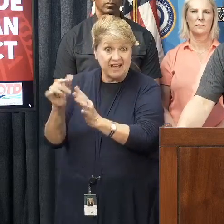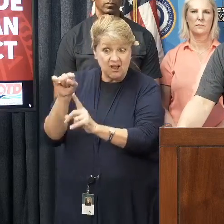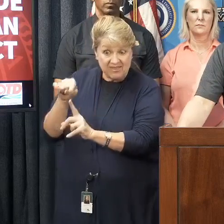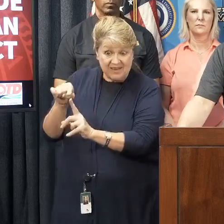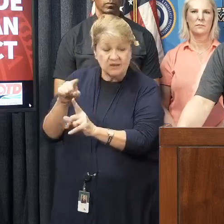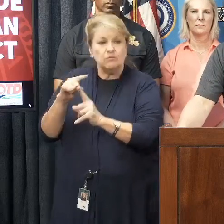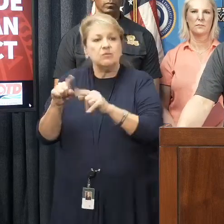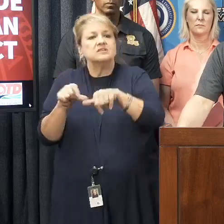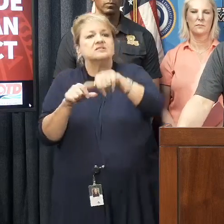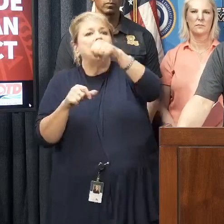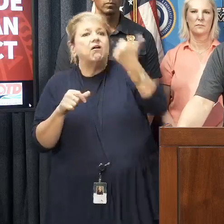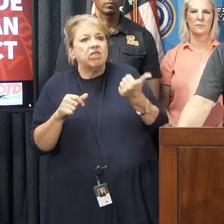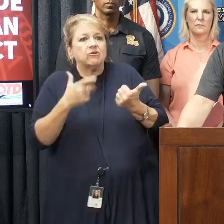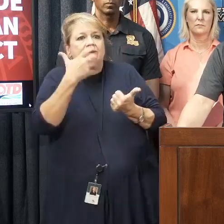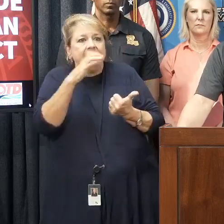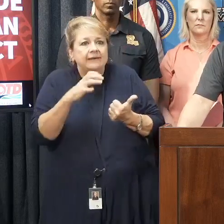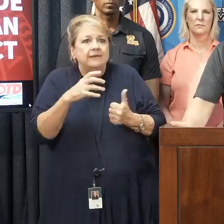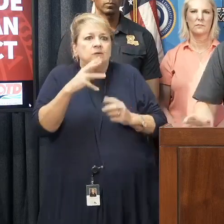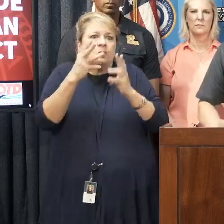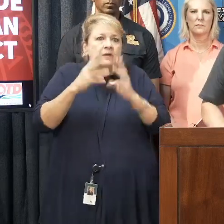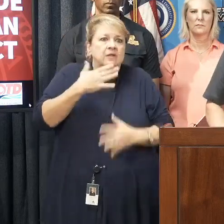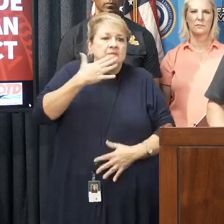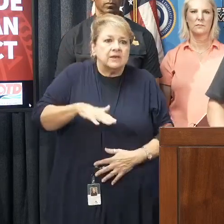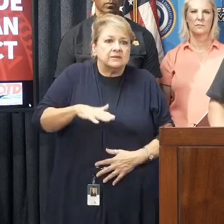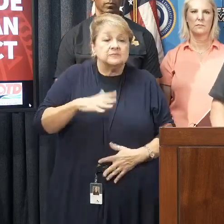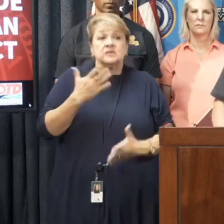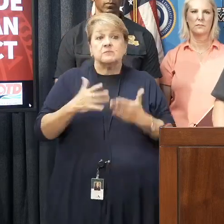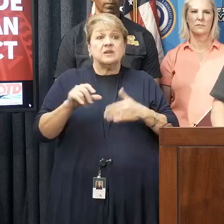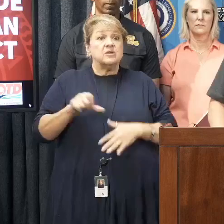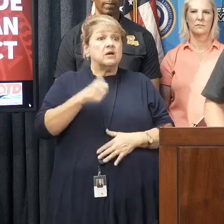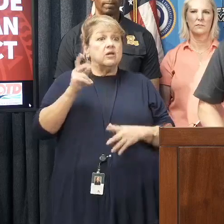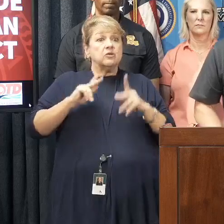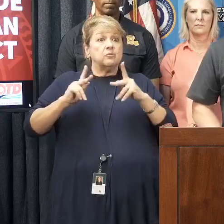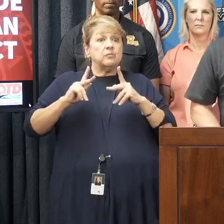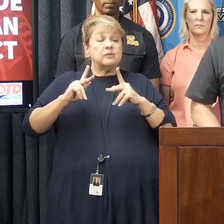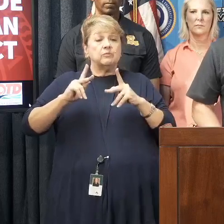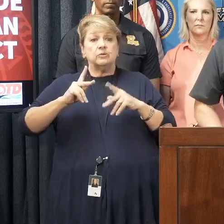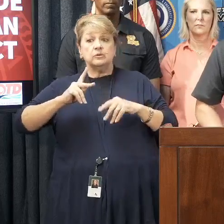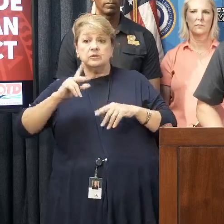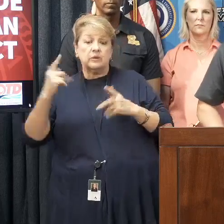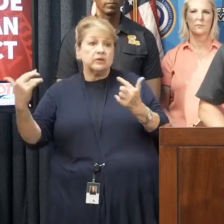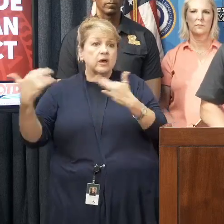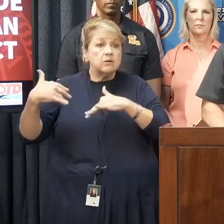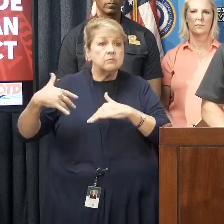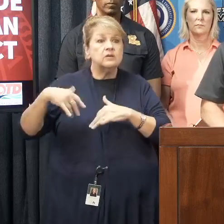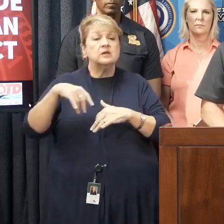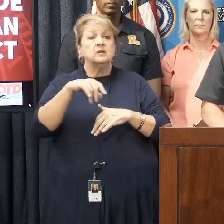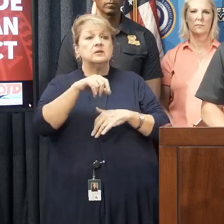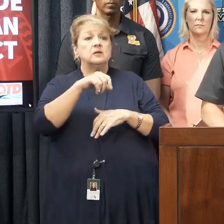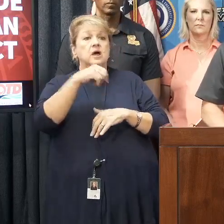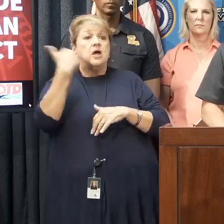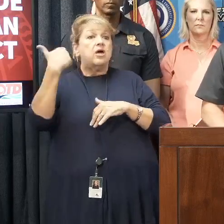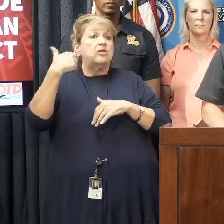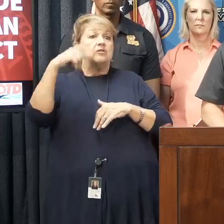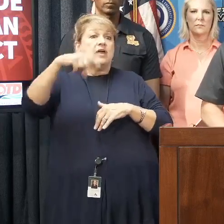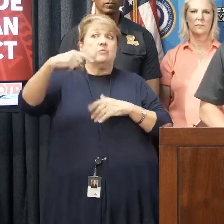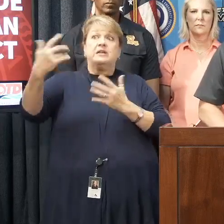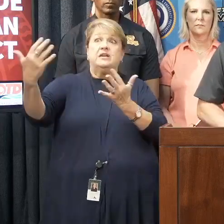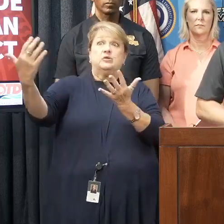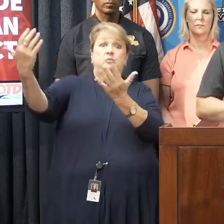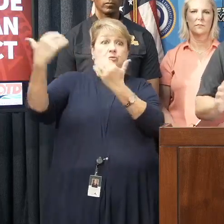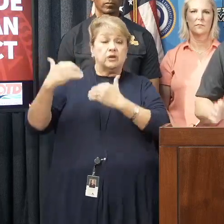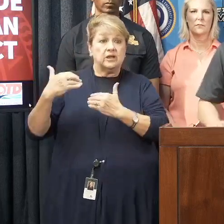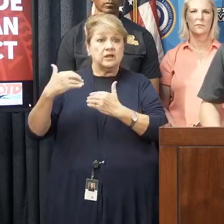weather. These requests may include other personnel, firefighting equipment, or any other resources that are necessary, to